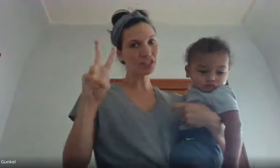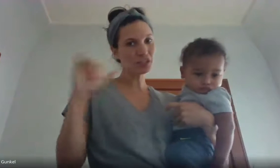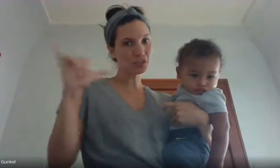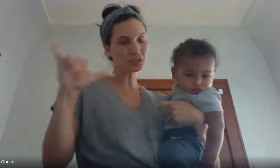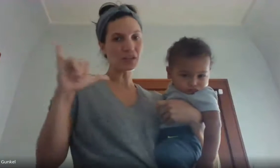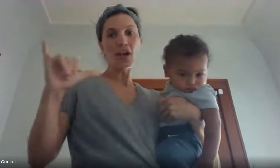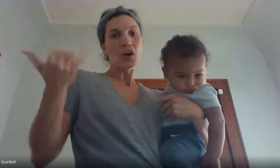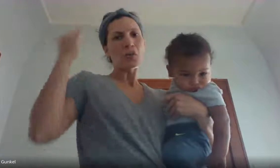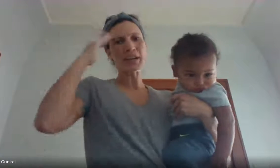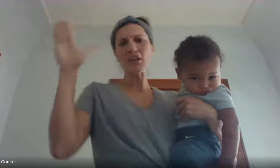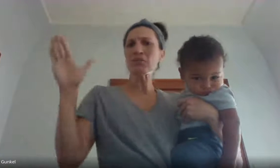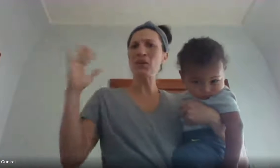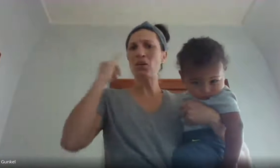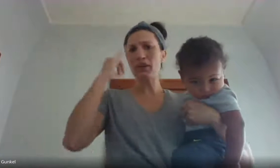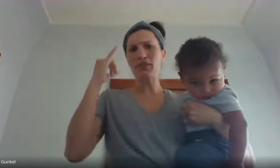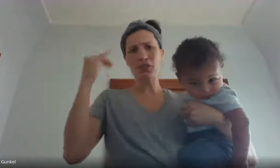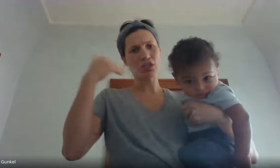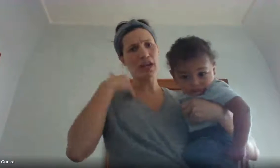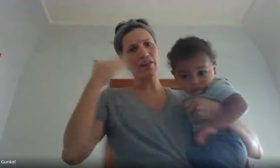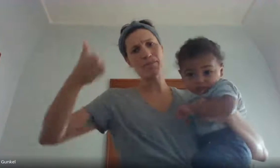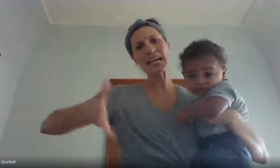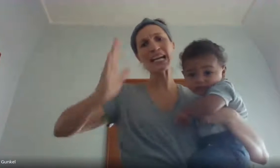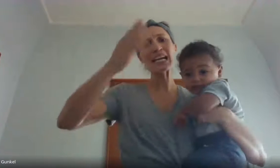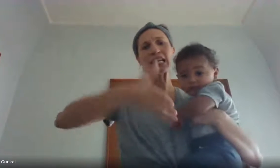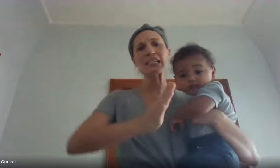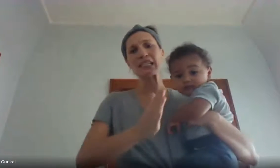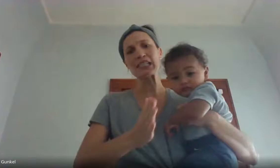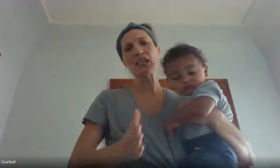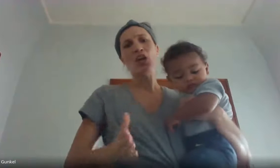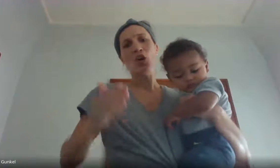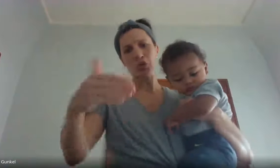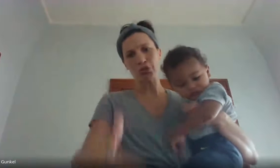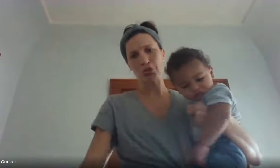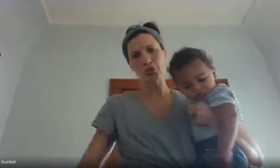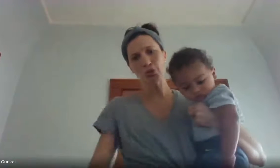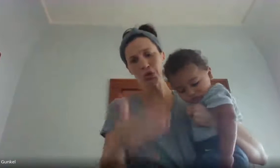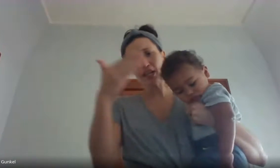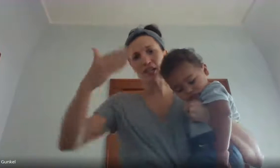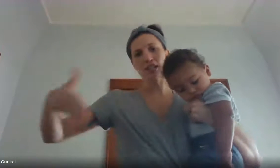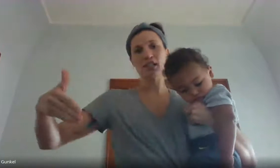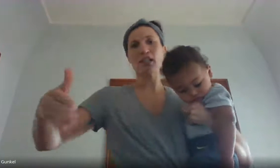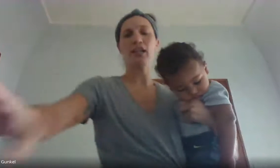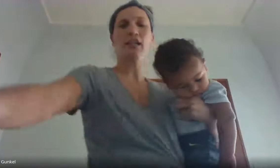does too. We don't know if we should have pants or shorts.